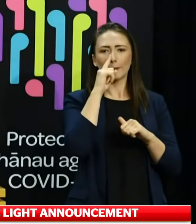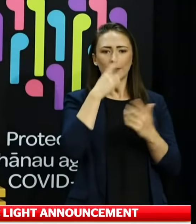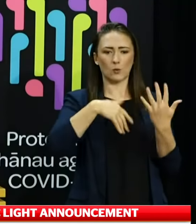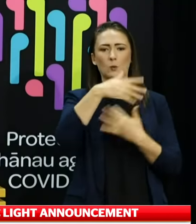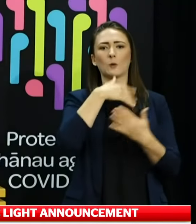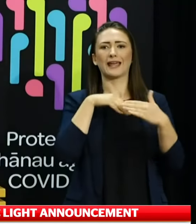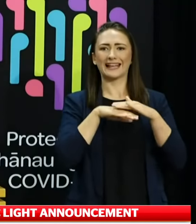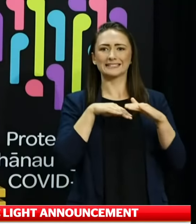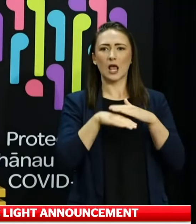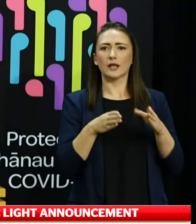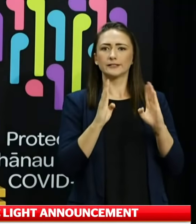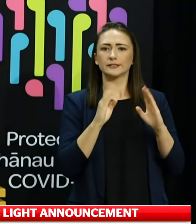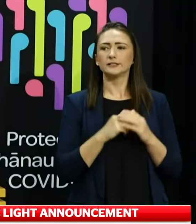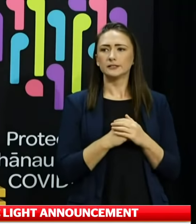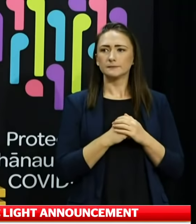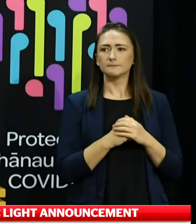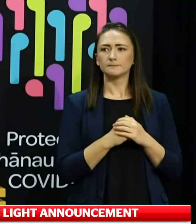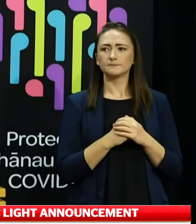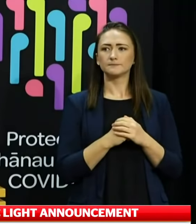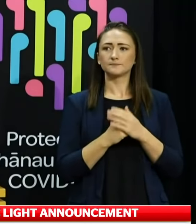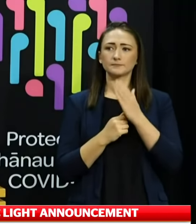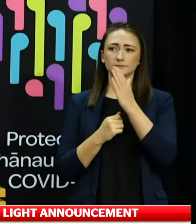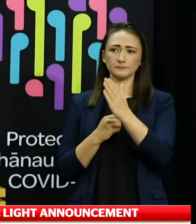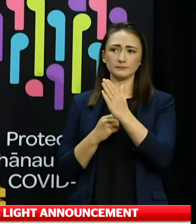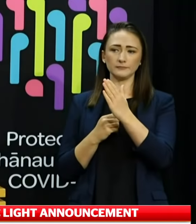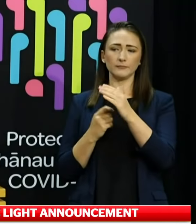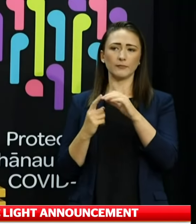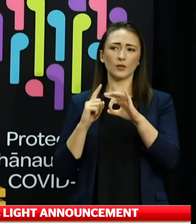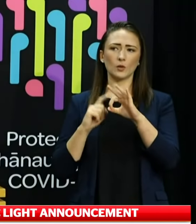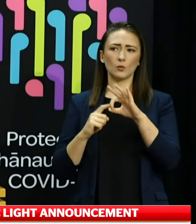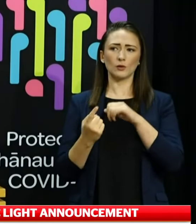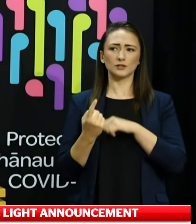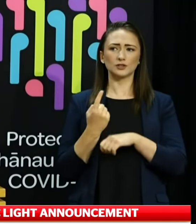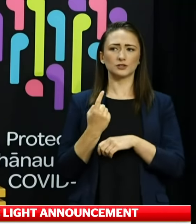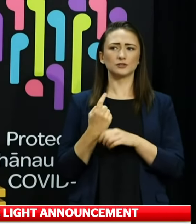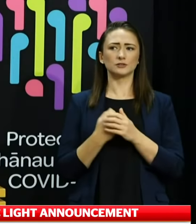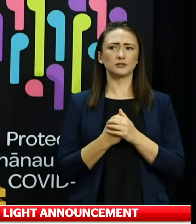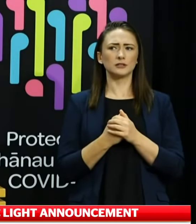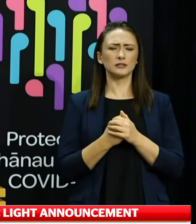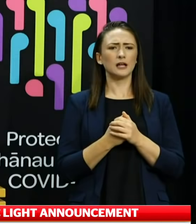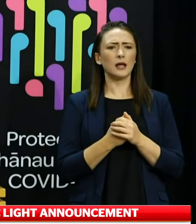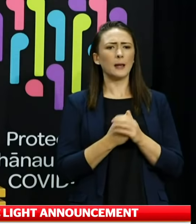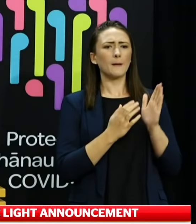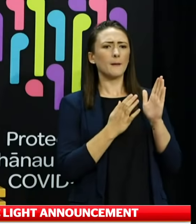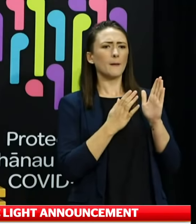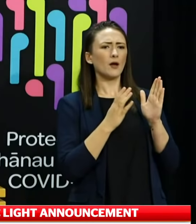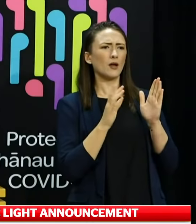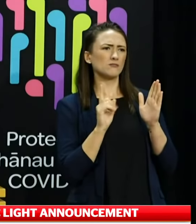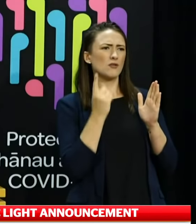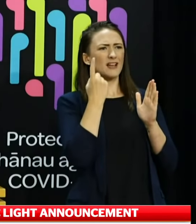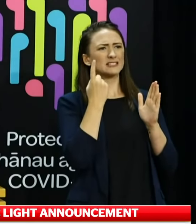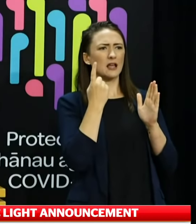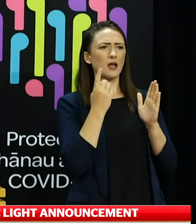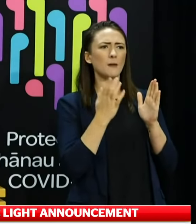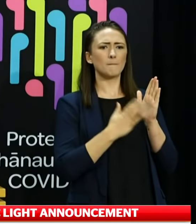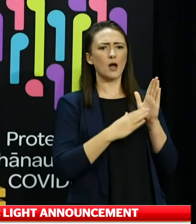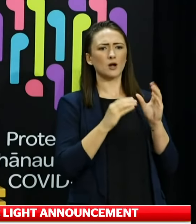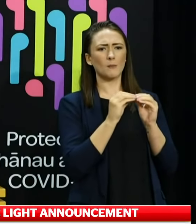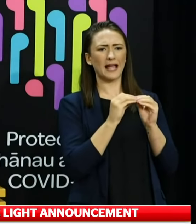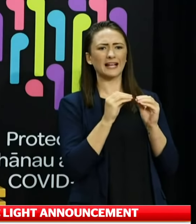that the rest of New Zealand shouldn't move to orange, only Auckland should. So is it fair to say this is based on public health